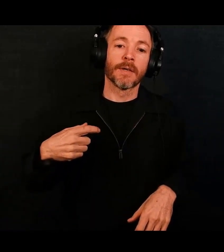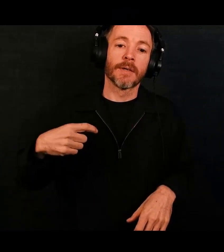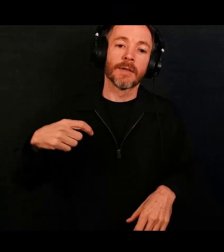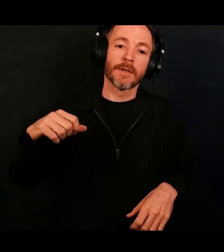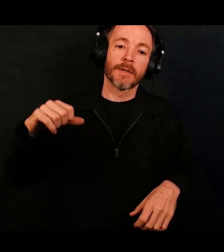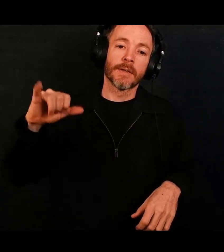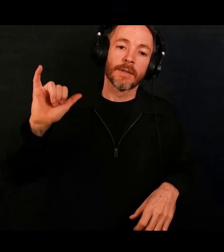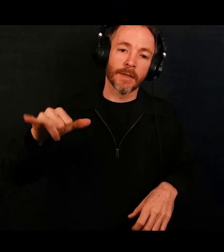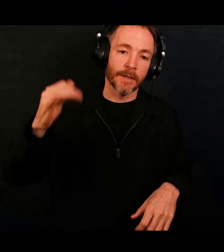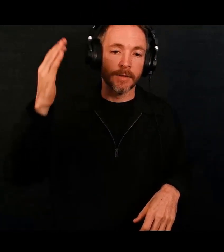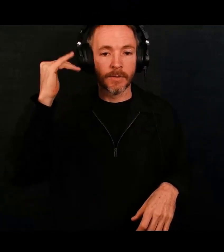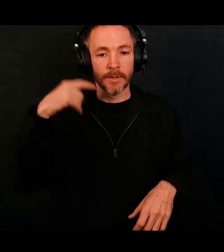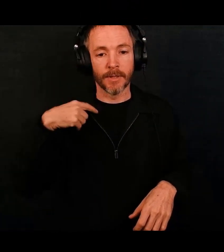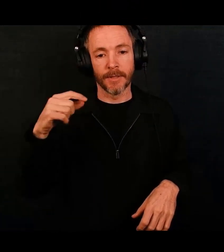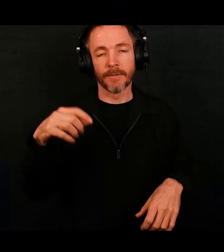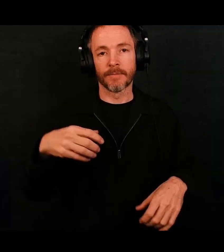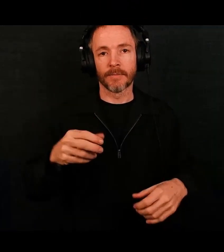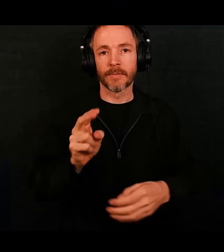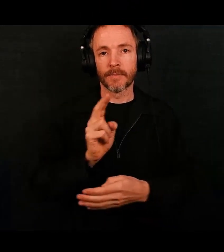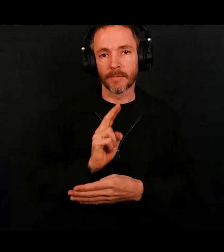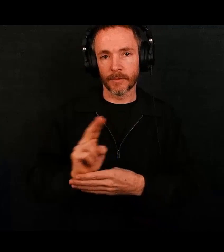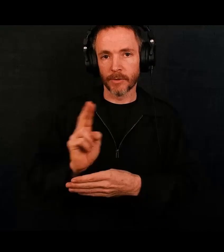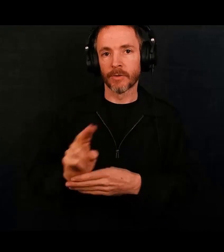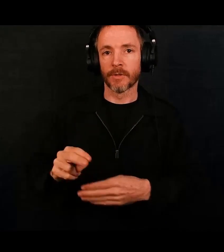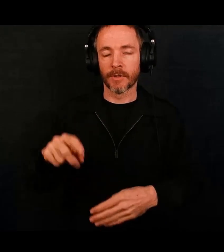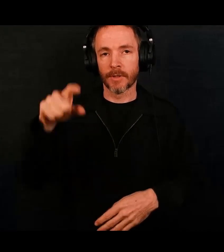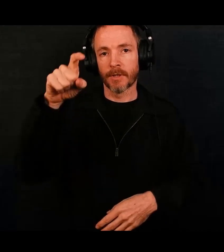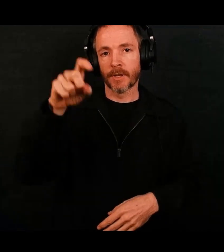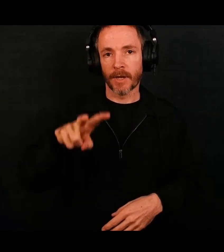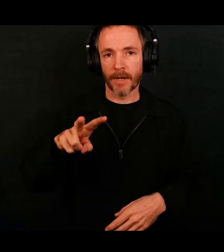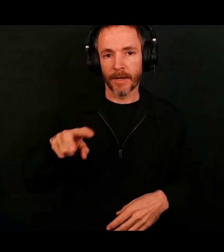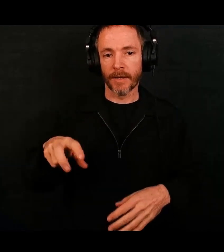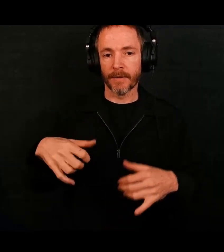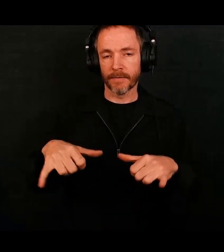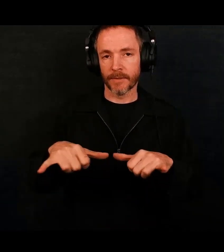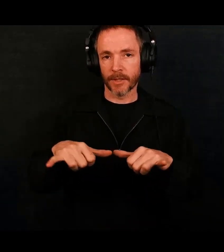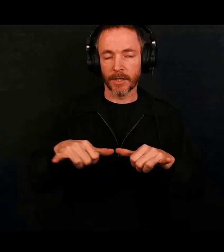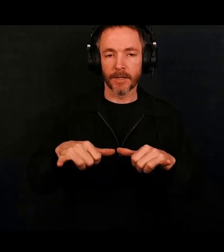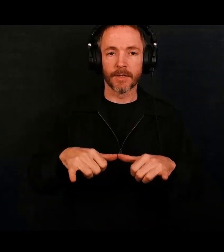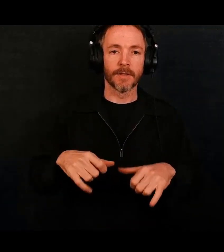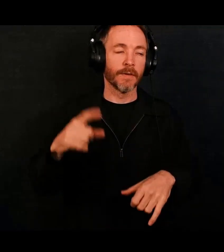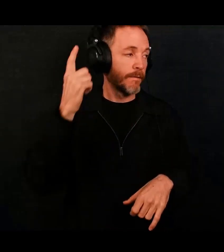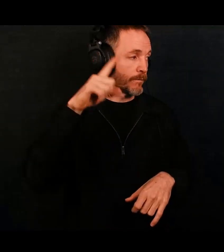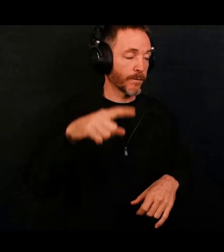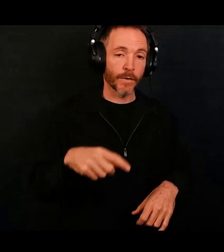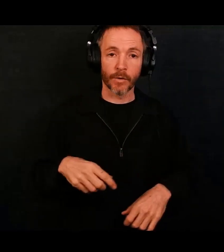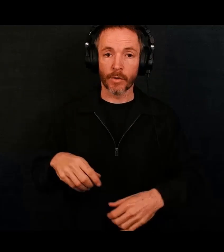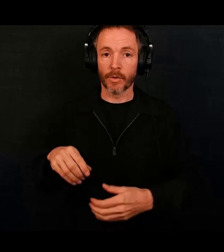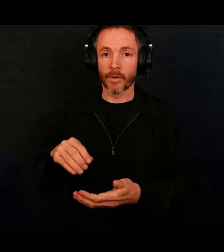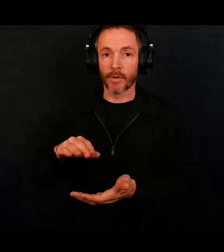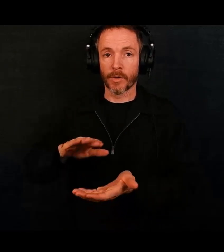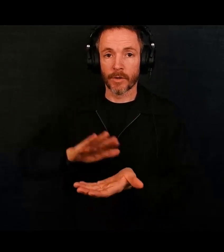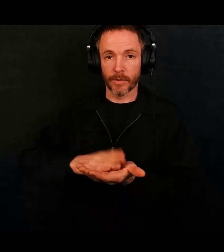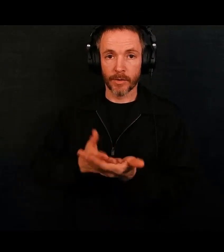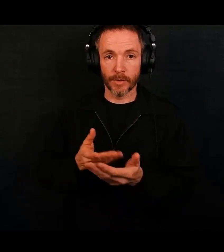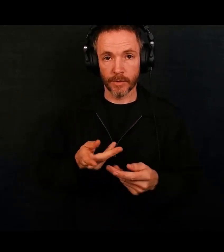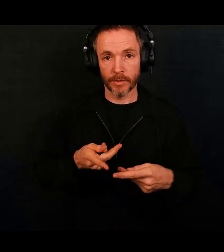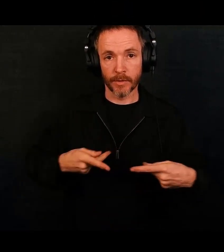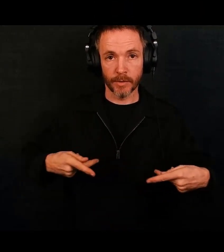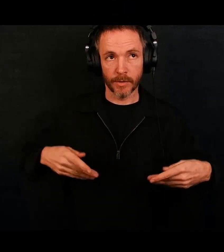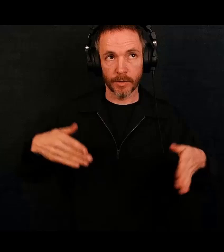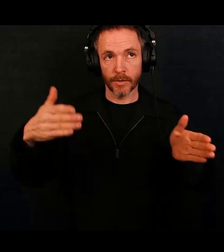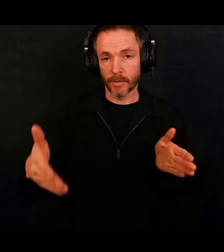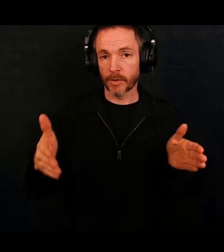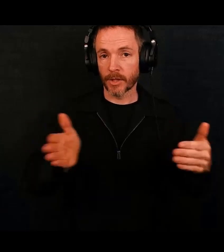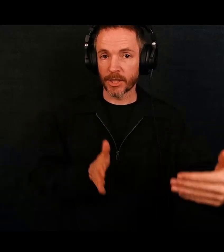kitchen sink. The sink and the colander draining rack. This is bigger. It'd be nice to